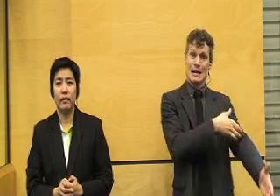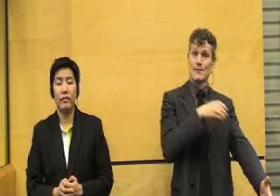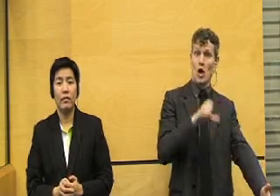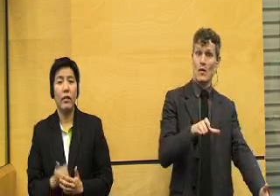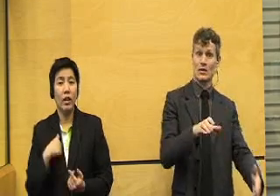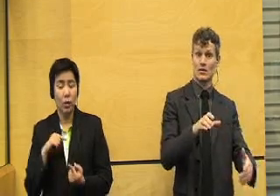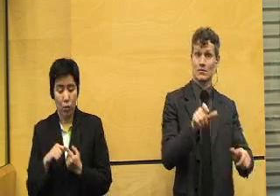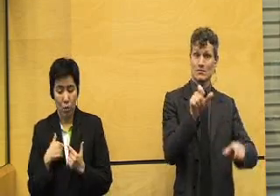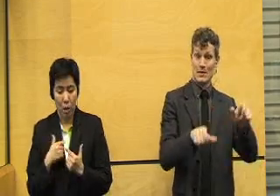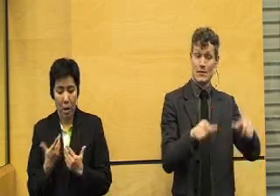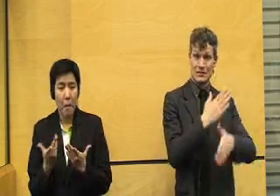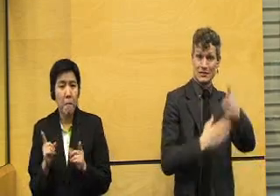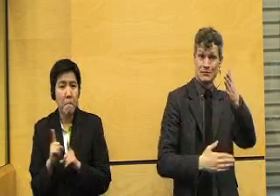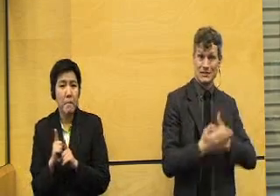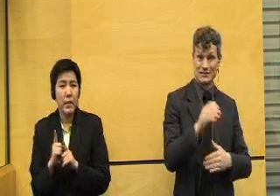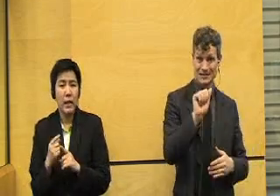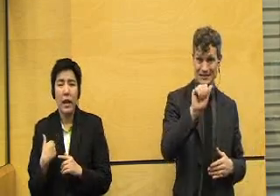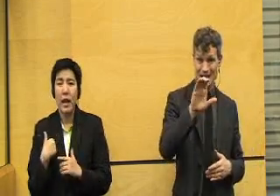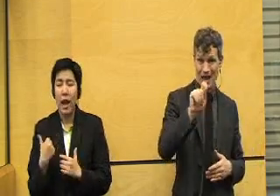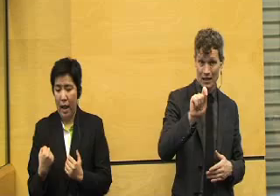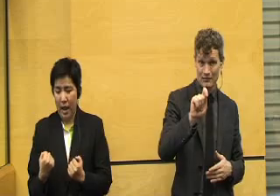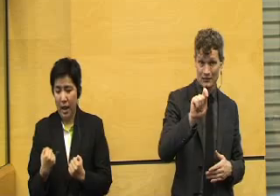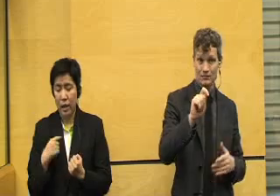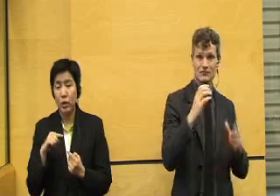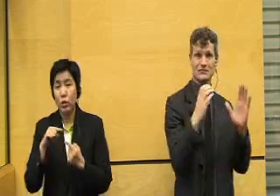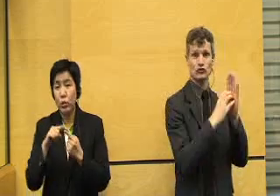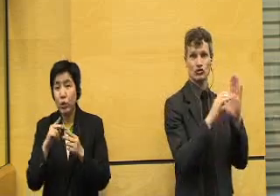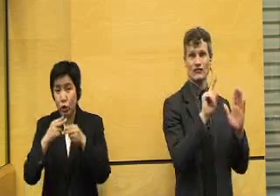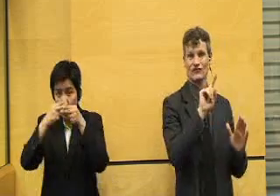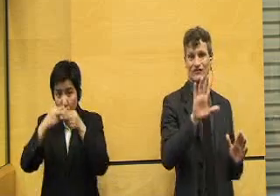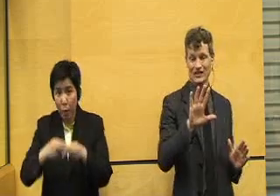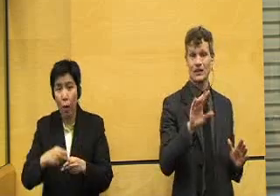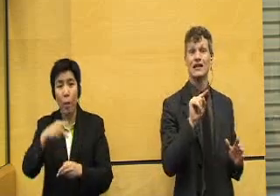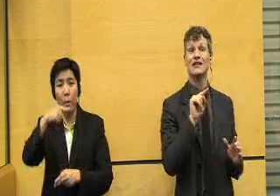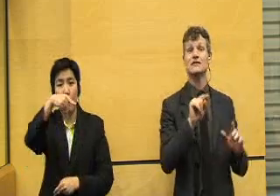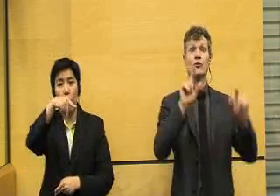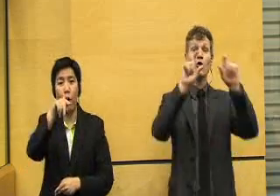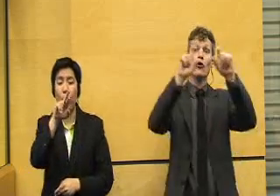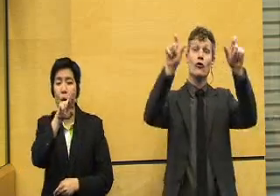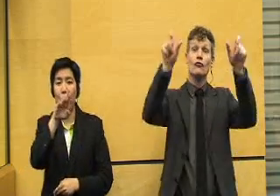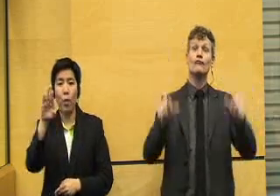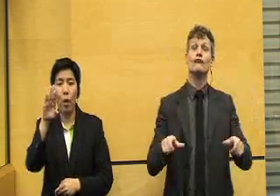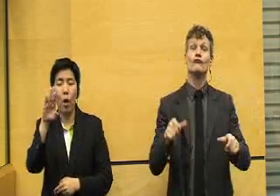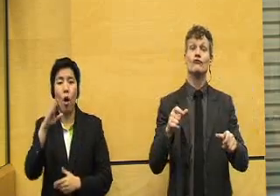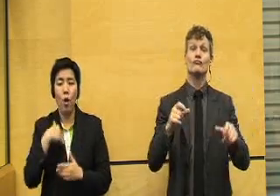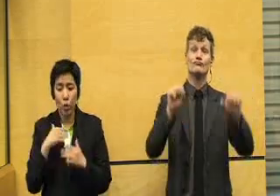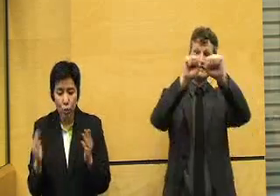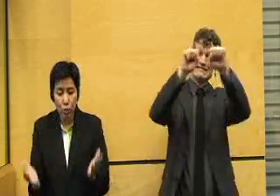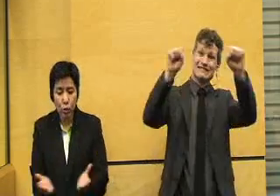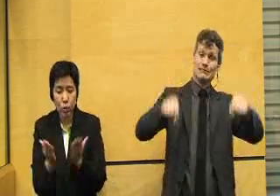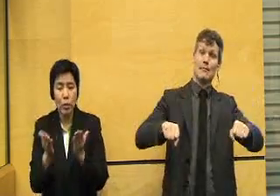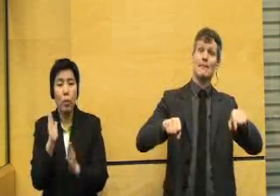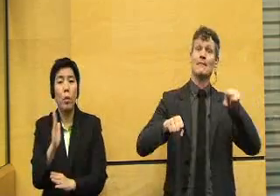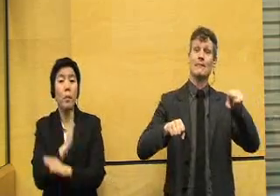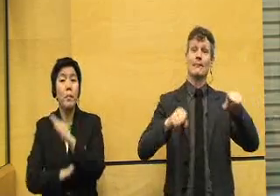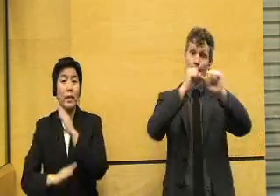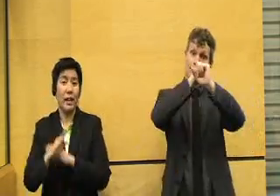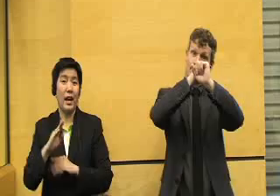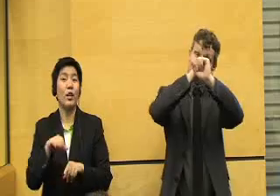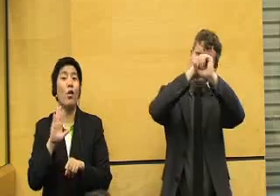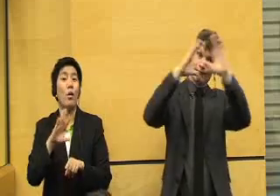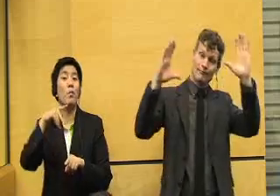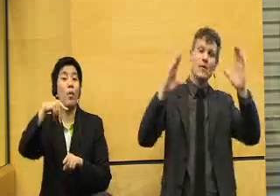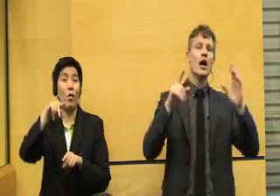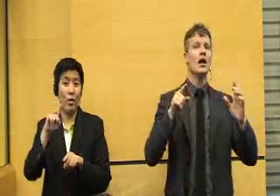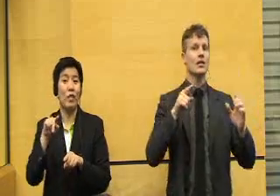Persons with Disability Act framework that is supposed to deal with the unfair discrimination